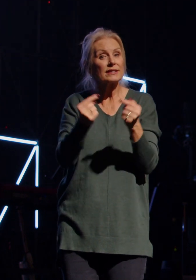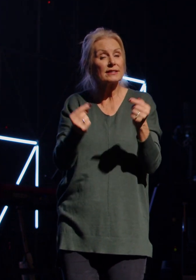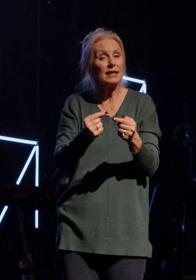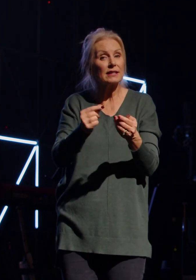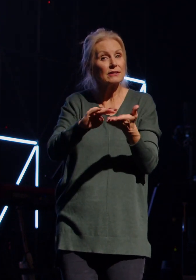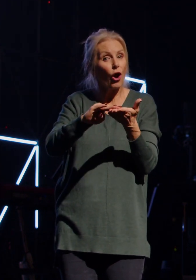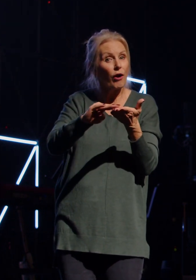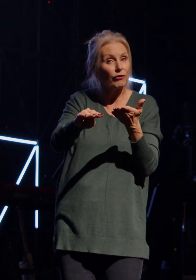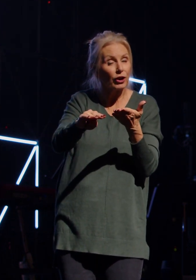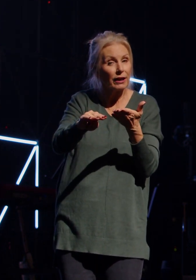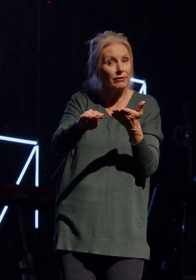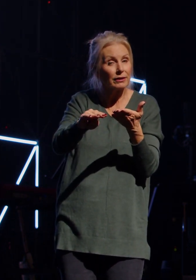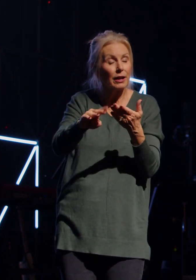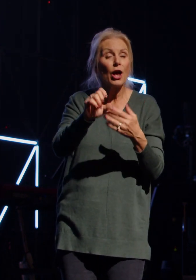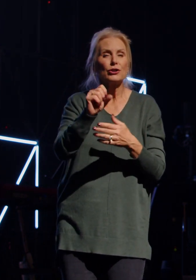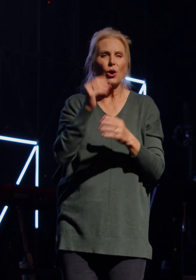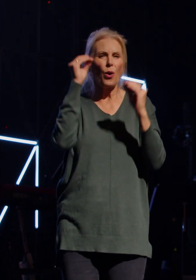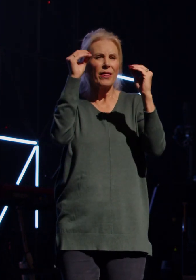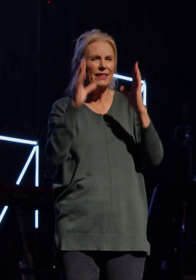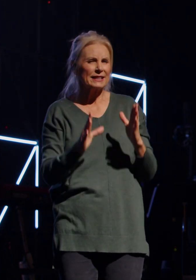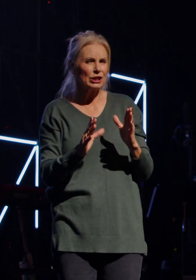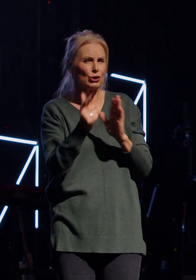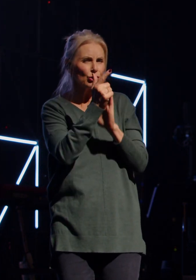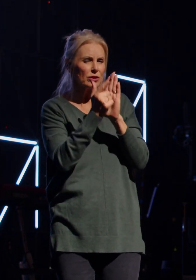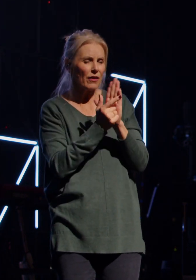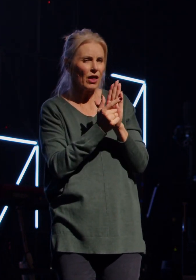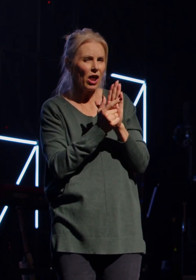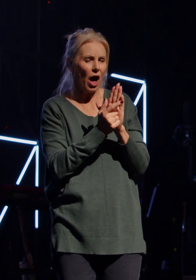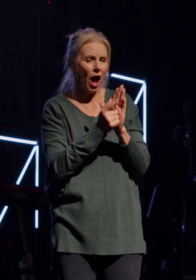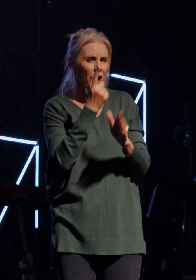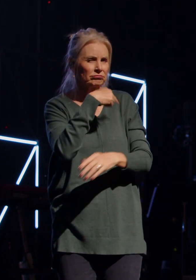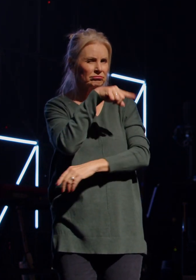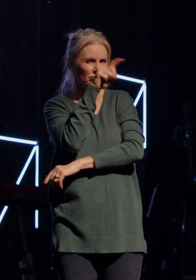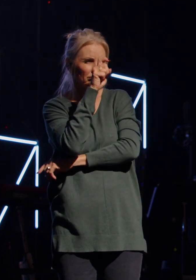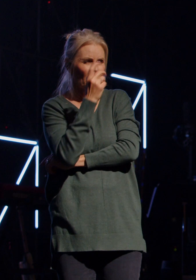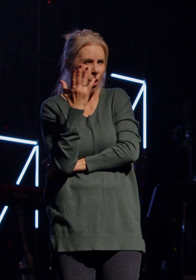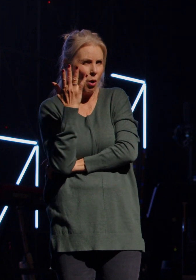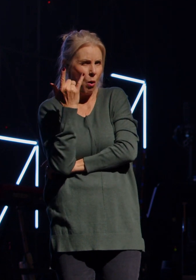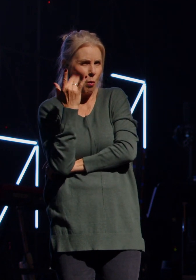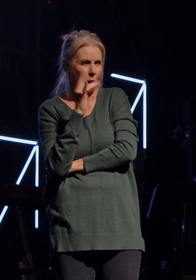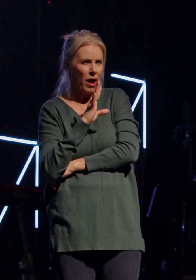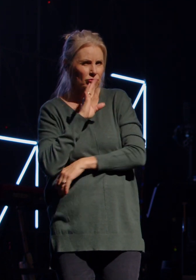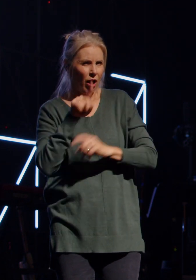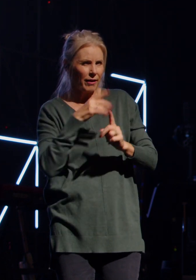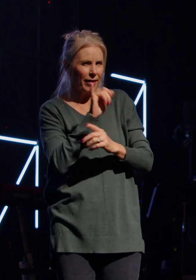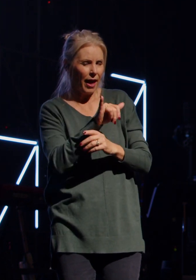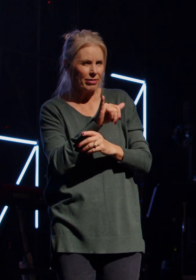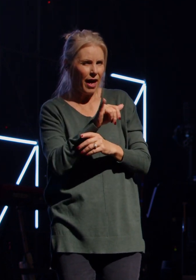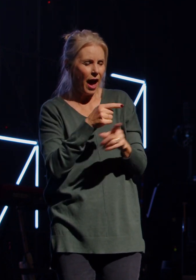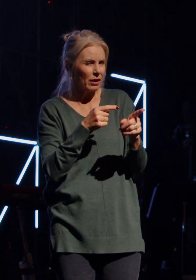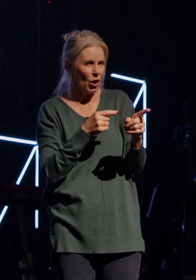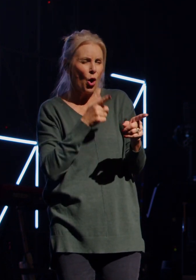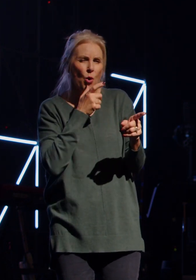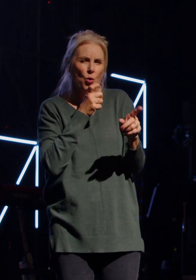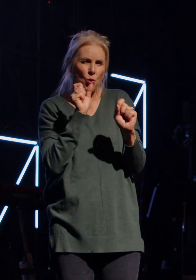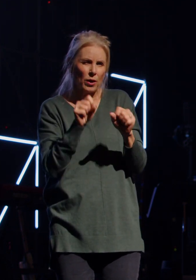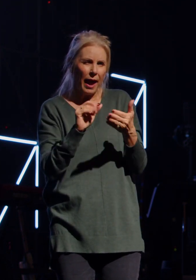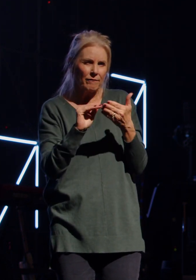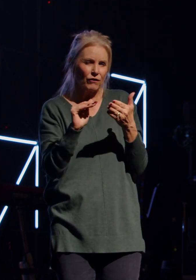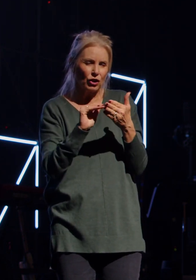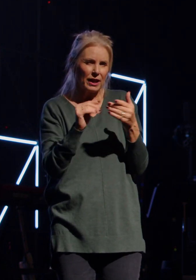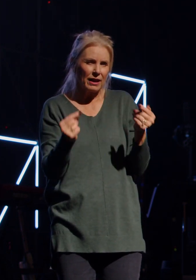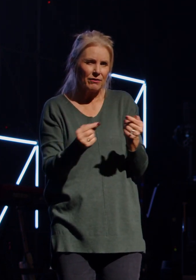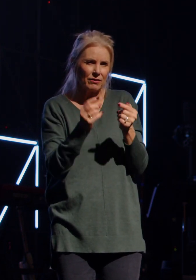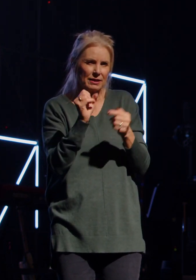some teachers of the law were sitting there thinking to themselves, "Why does this fellow talk like that? He's blaspheming. Who can forgive sins but